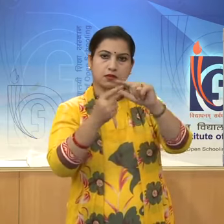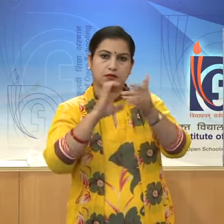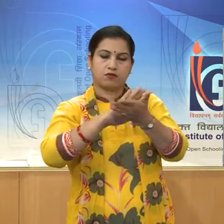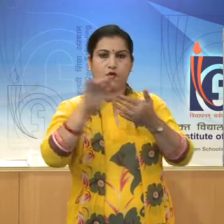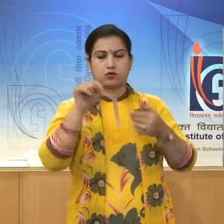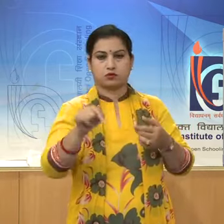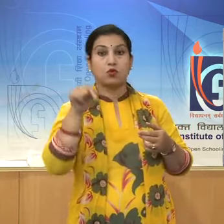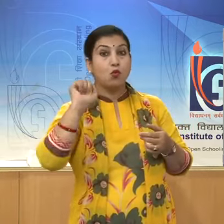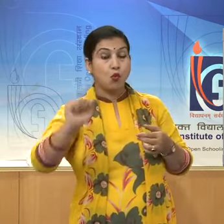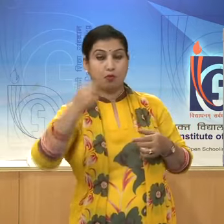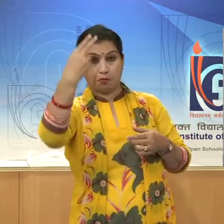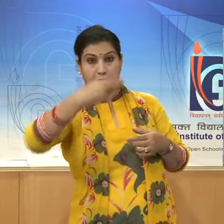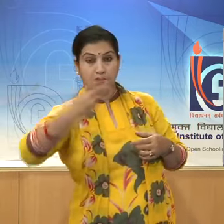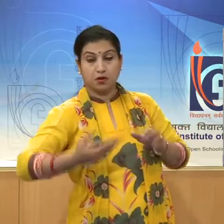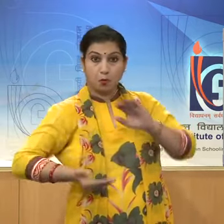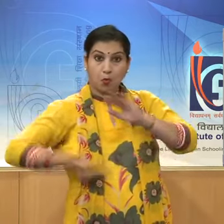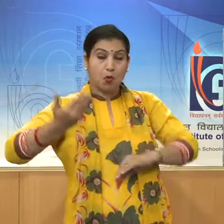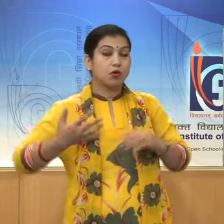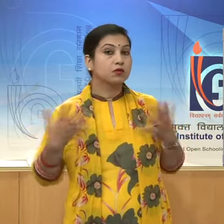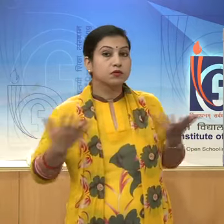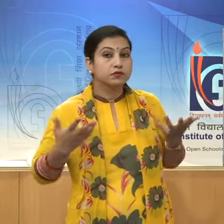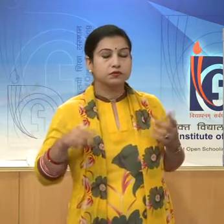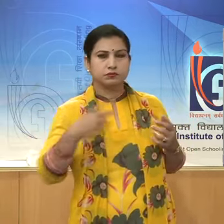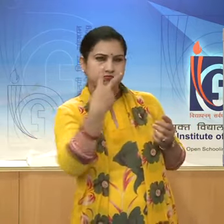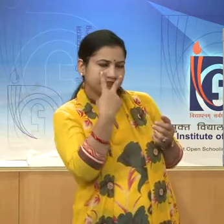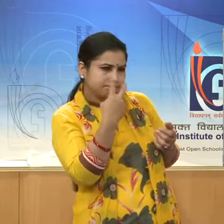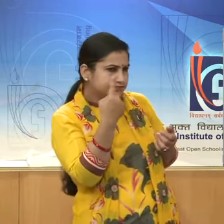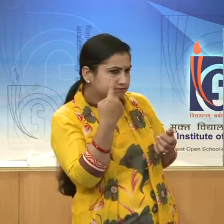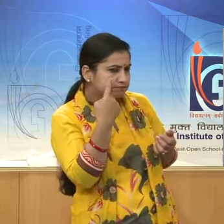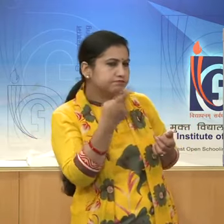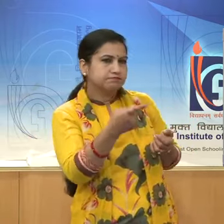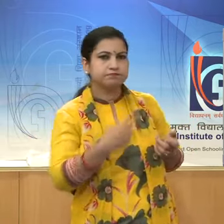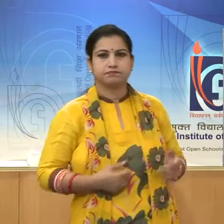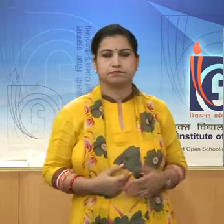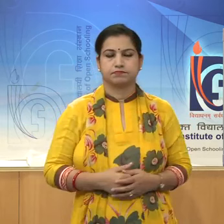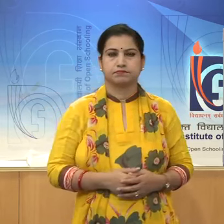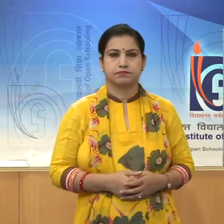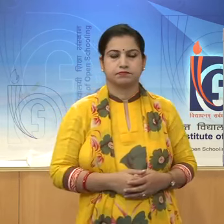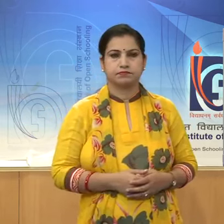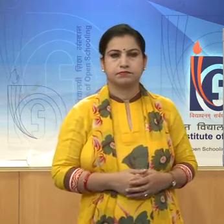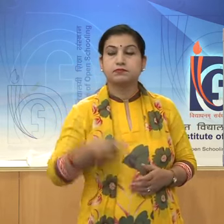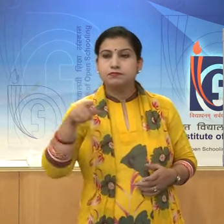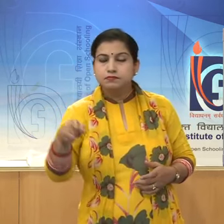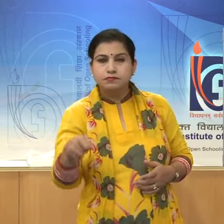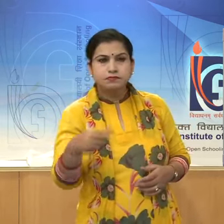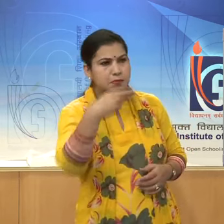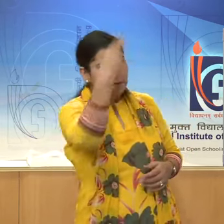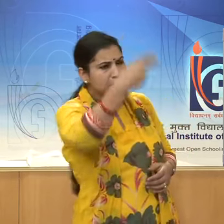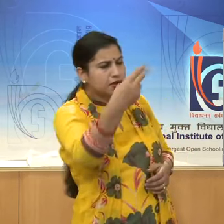In most of his paintings, we see the mysteries